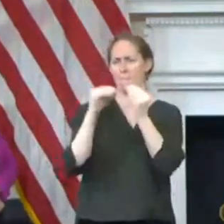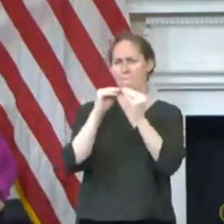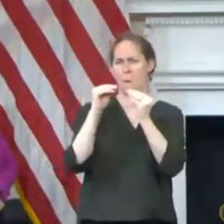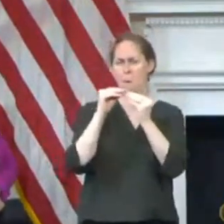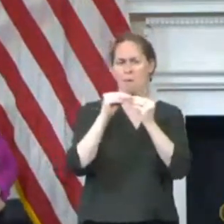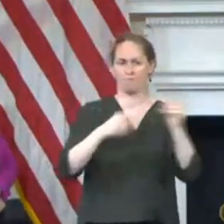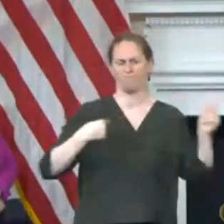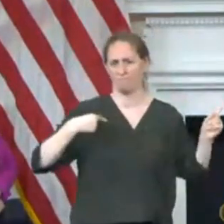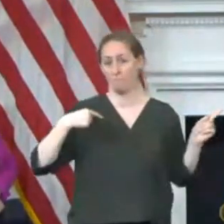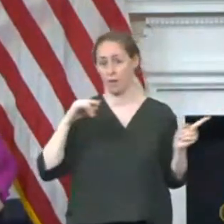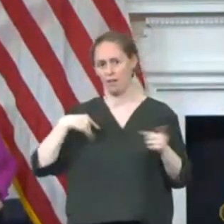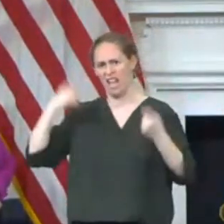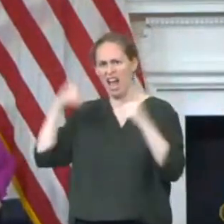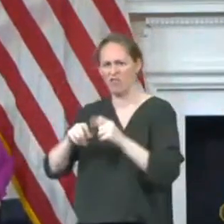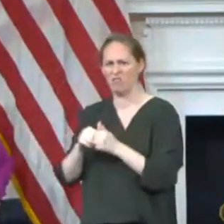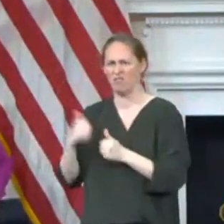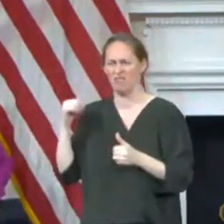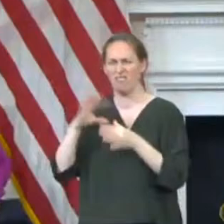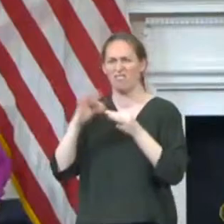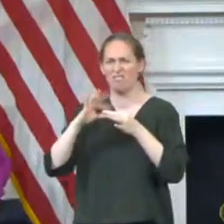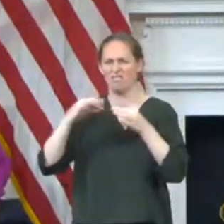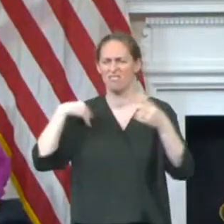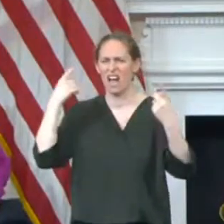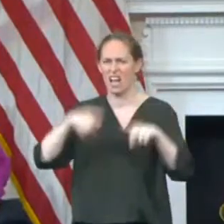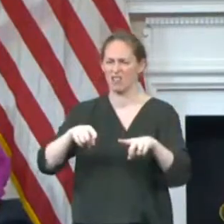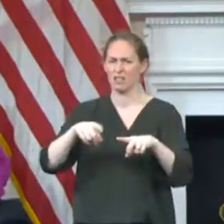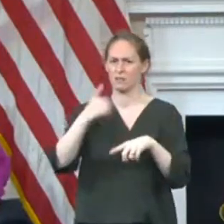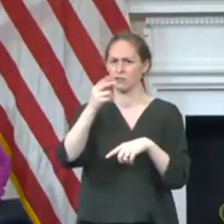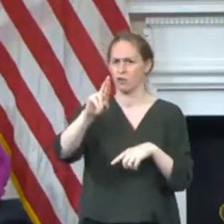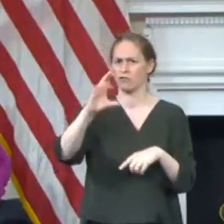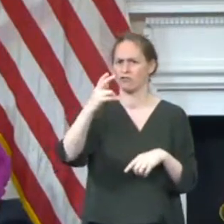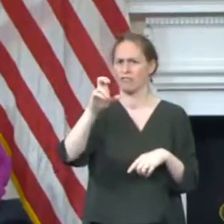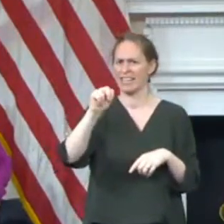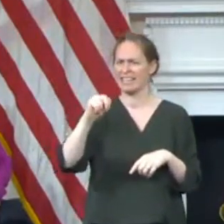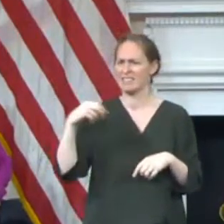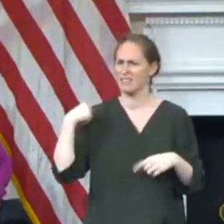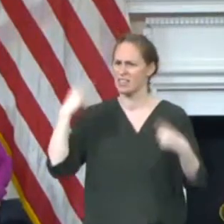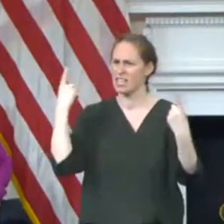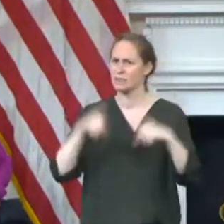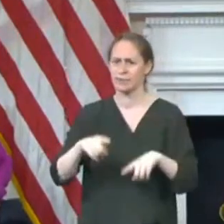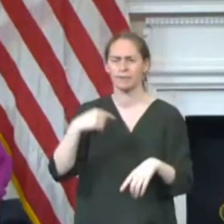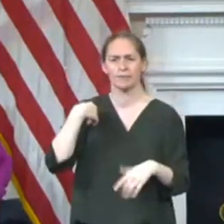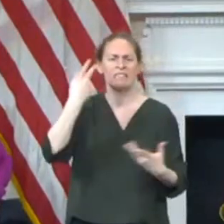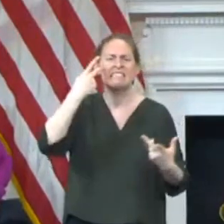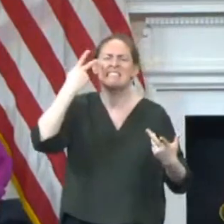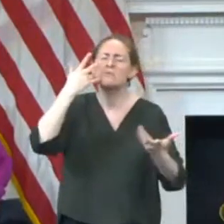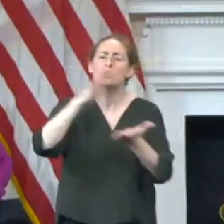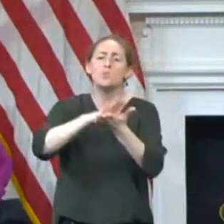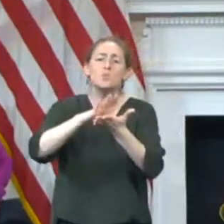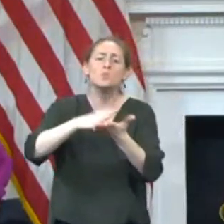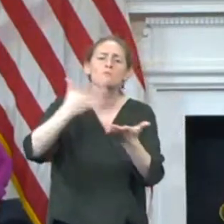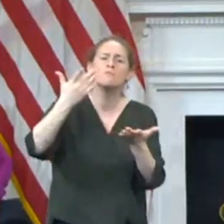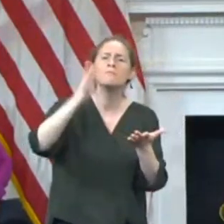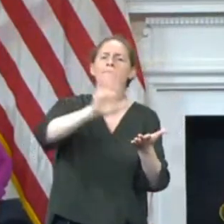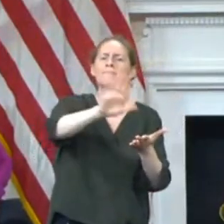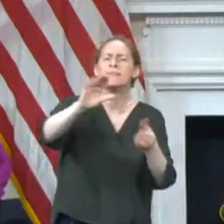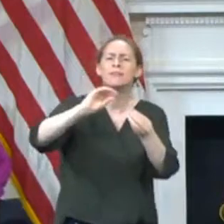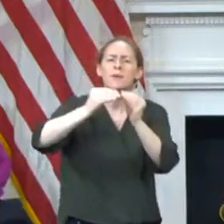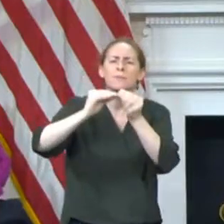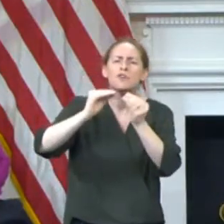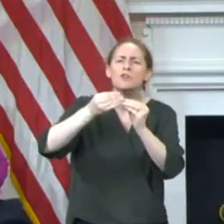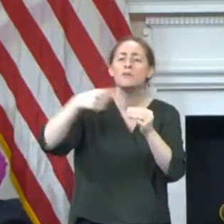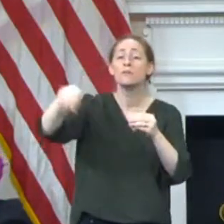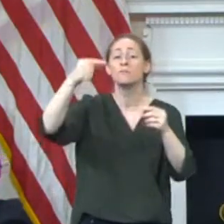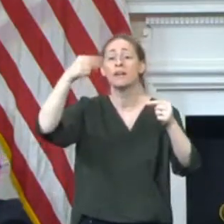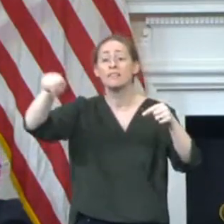Our metrics haven't changed on the schools, and we want to keep a close eye on that and work together with our local school systems. And I know both the health department and the superintendent of